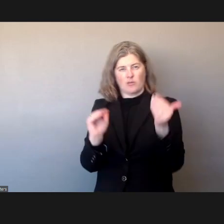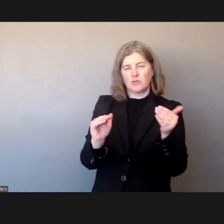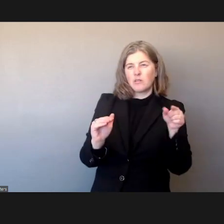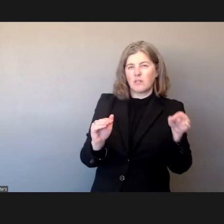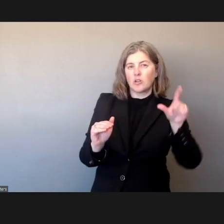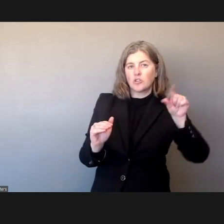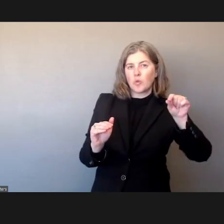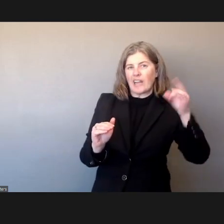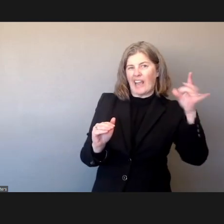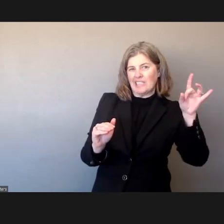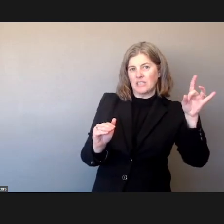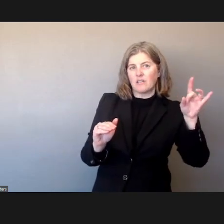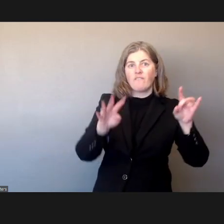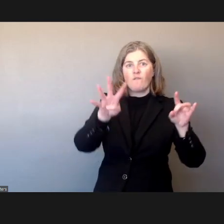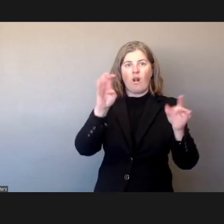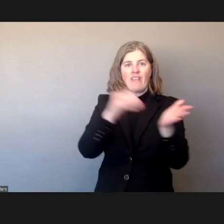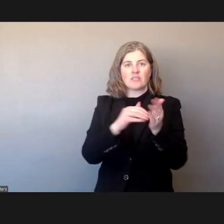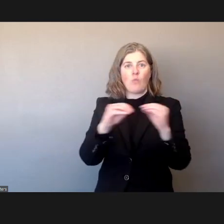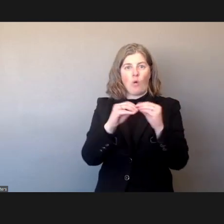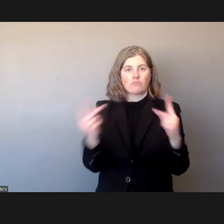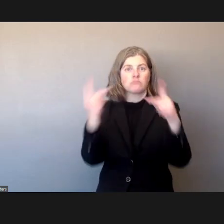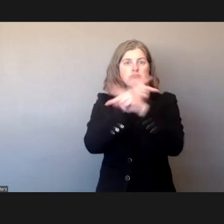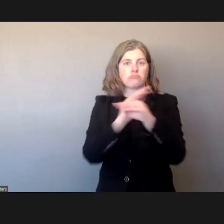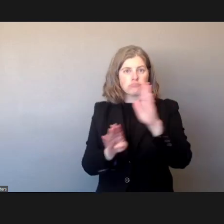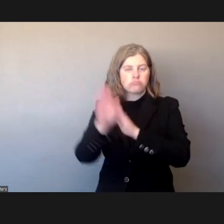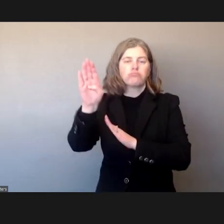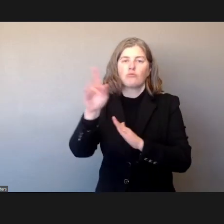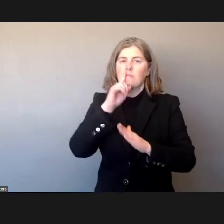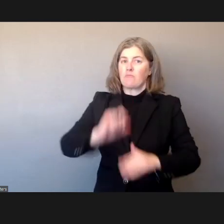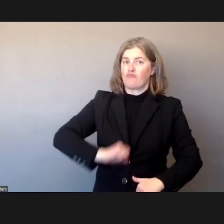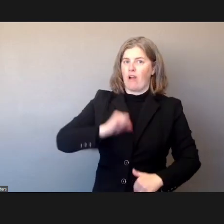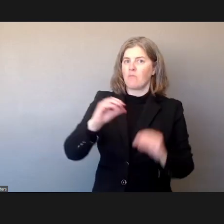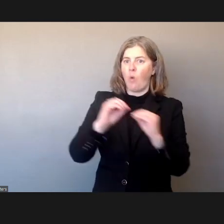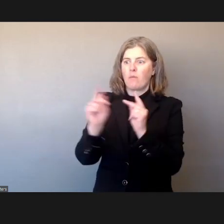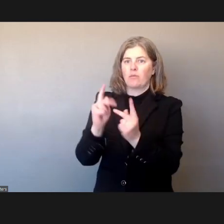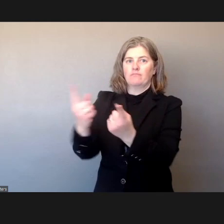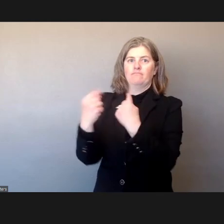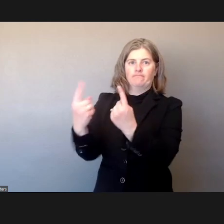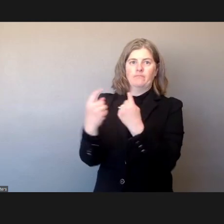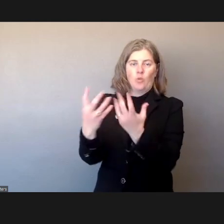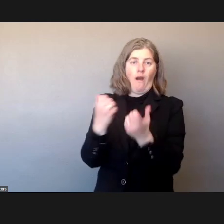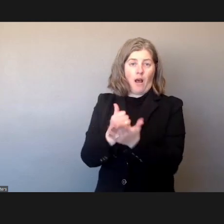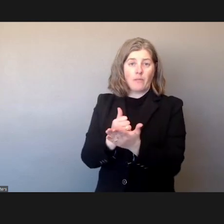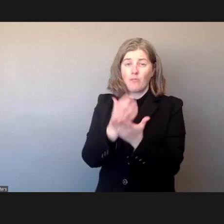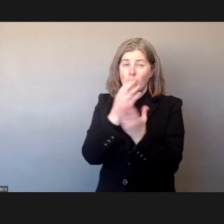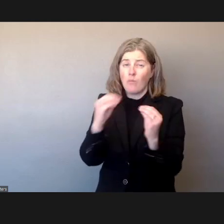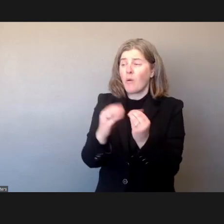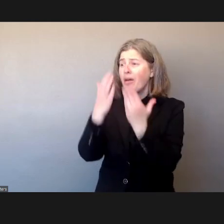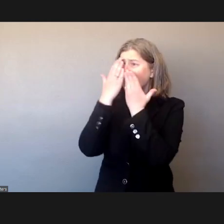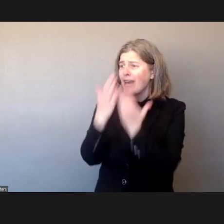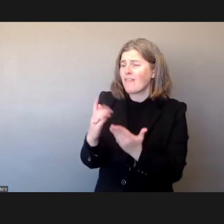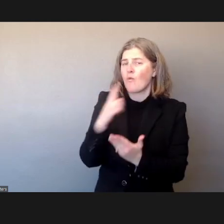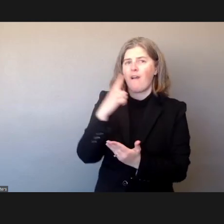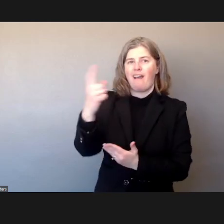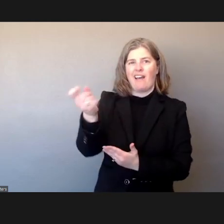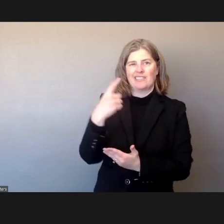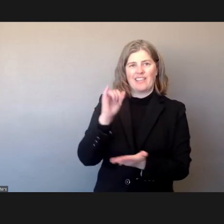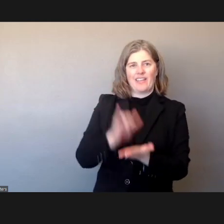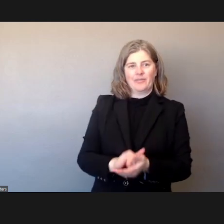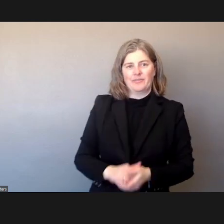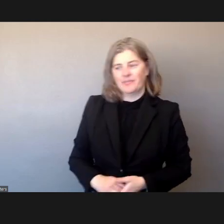example, 2018. So tremendous growth that we're really proud of, but lots more work to do. And thanks for asking that question.